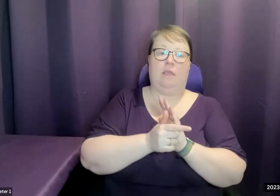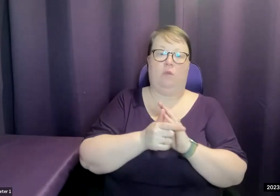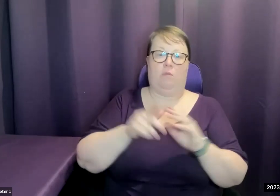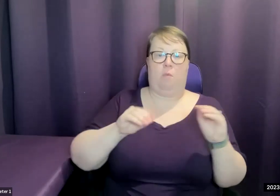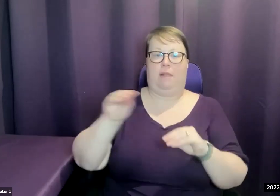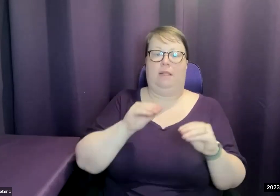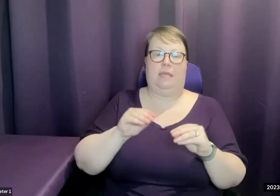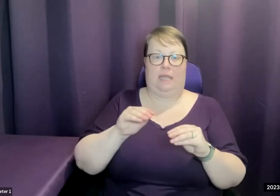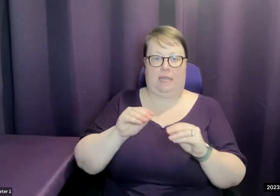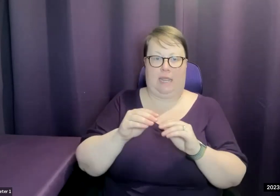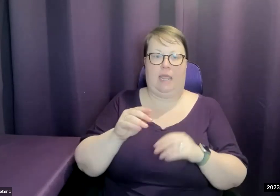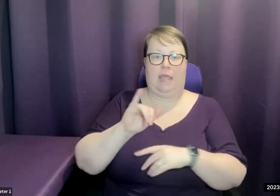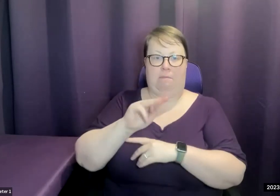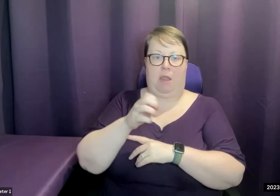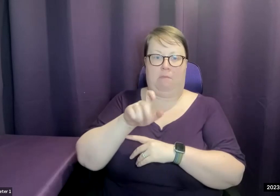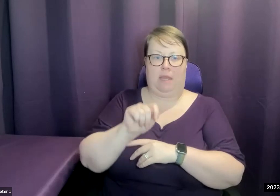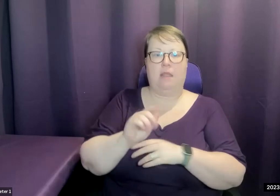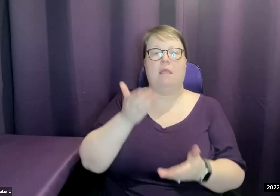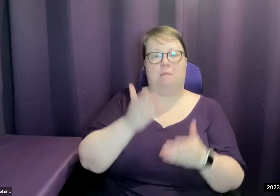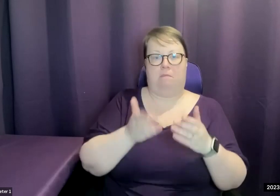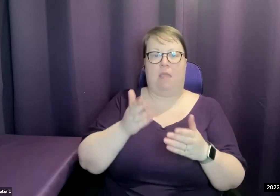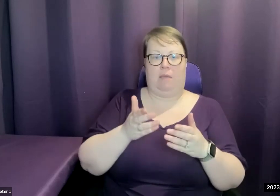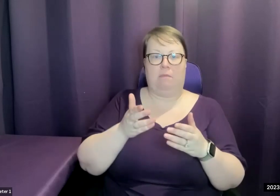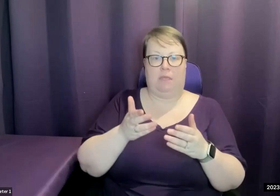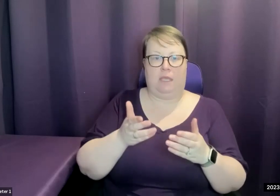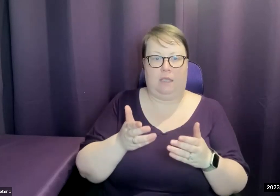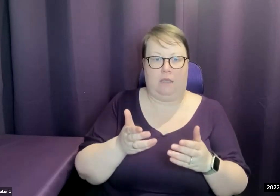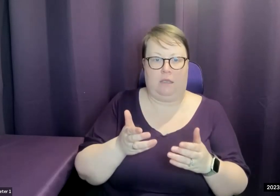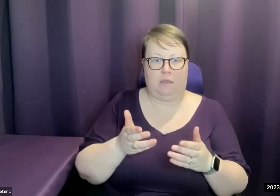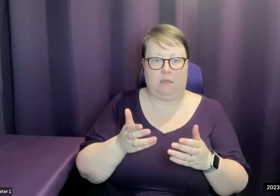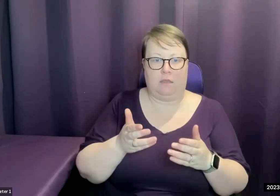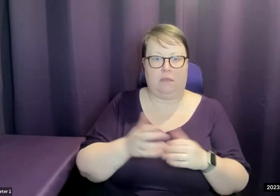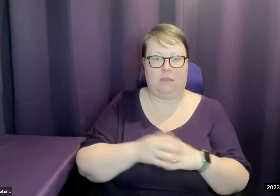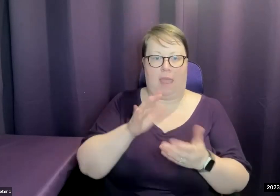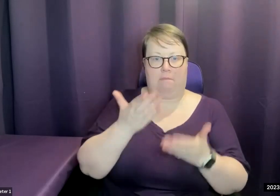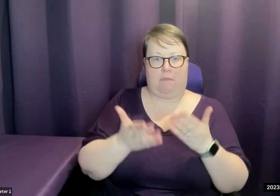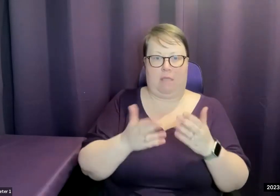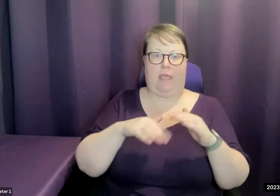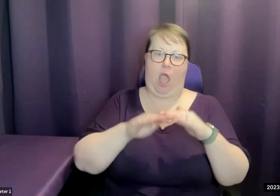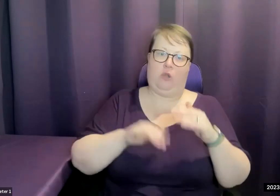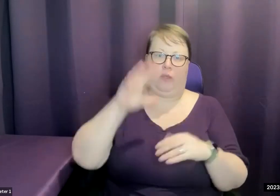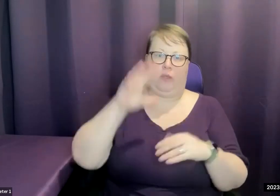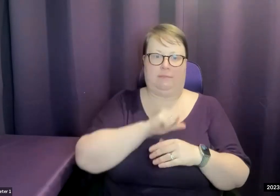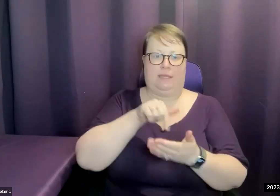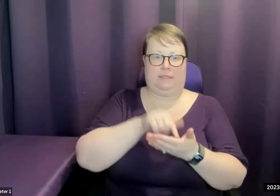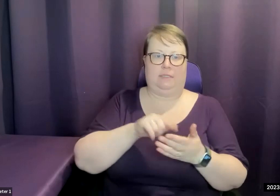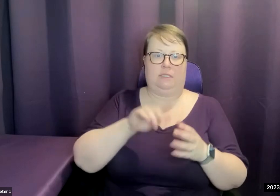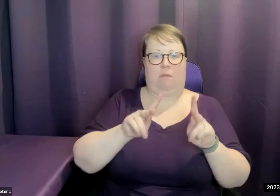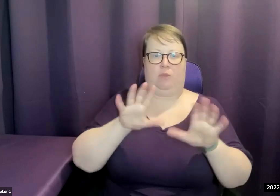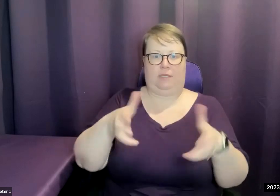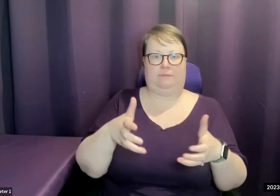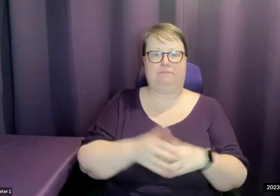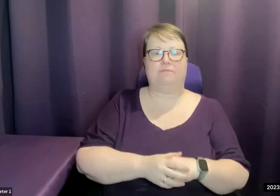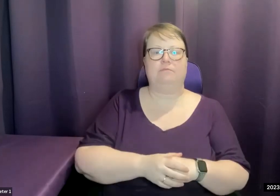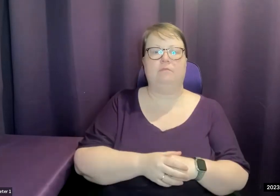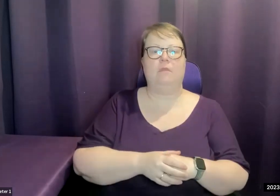population. The preponderance of students with ADHD, learning disabilities, and psychological disabilities suggest that these